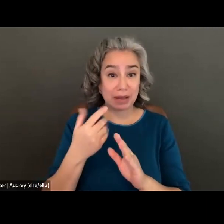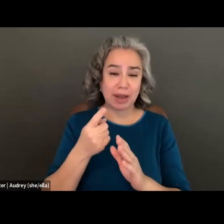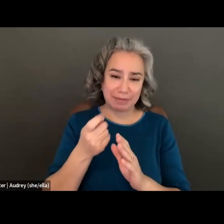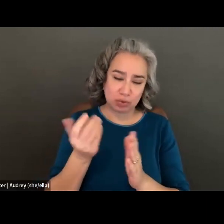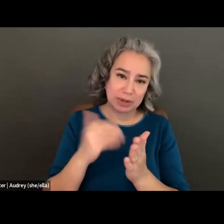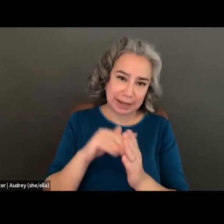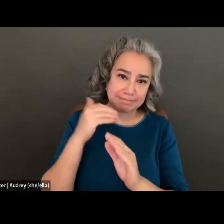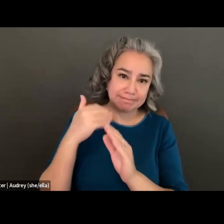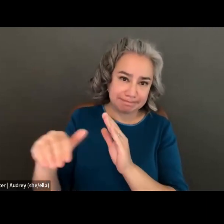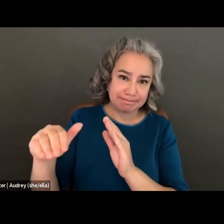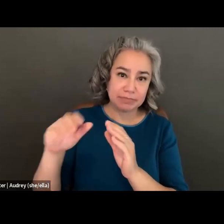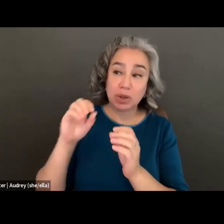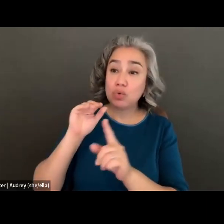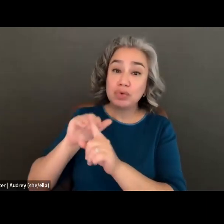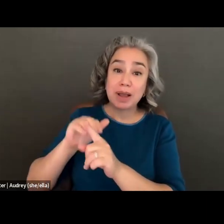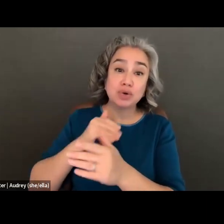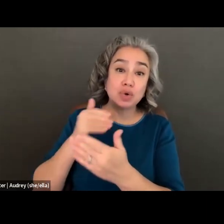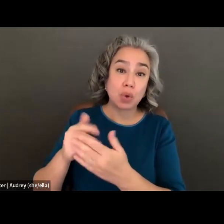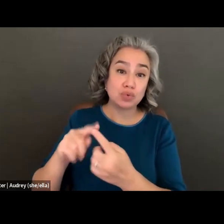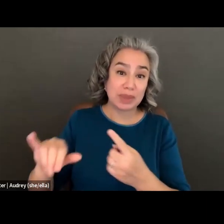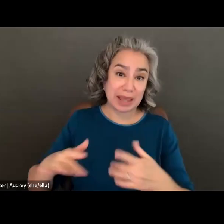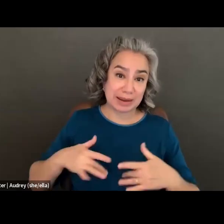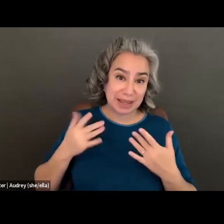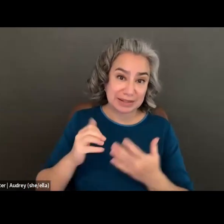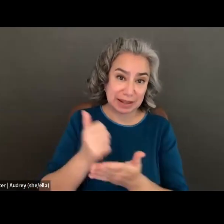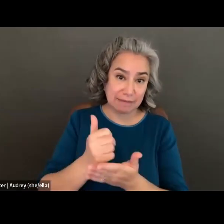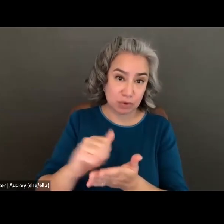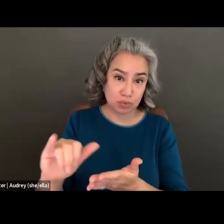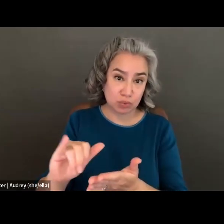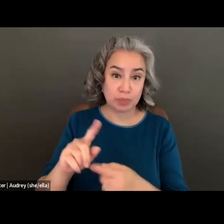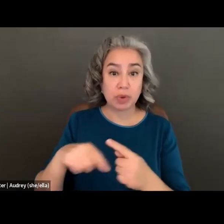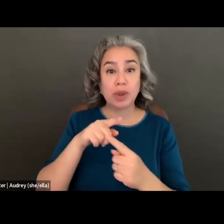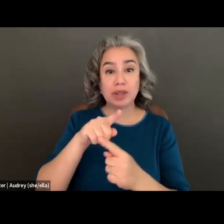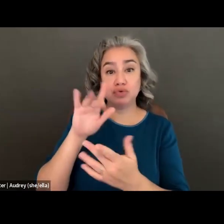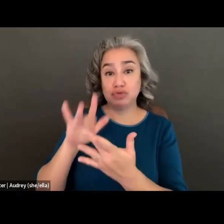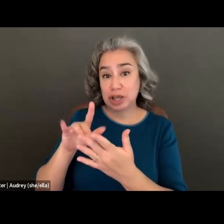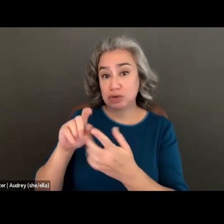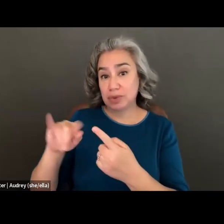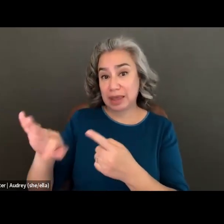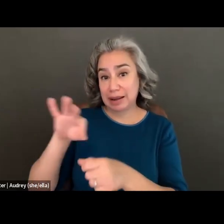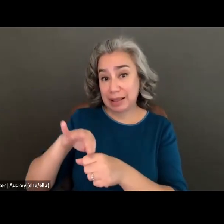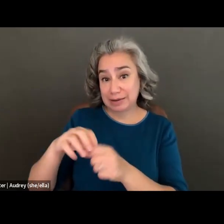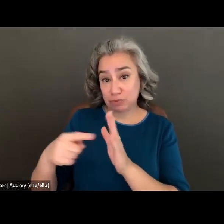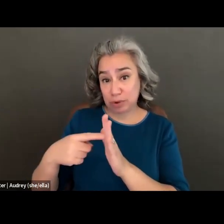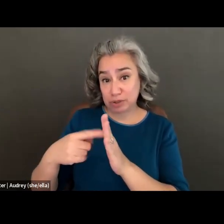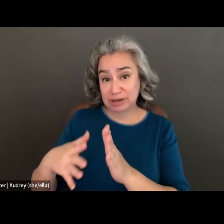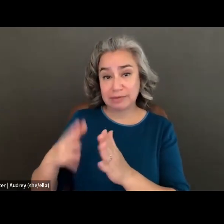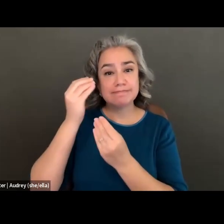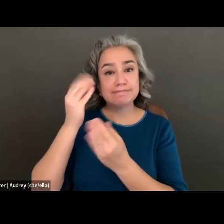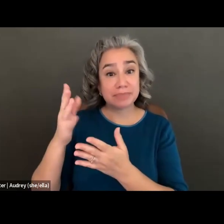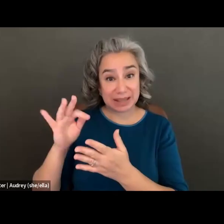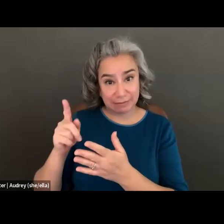Sending a reminder closer to the event is also very helpful. When reaching out to an elected representative, be sure to let them know if you are